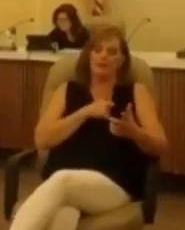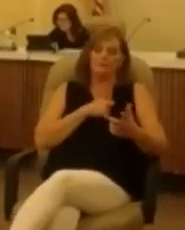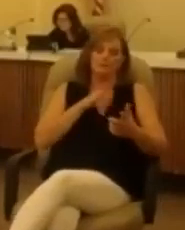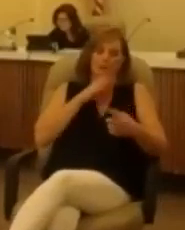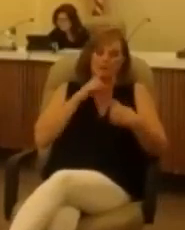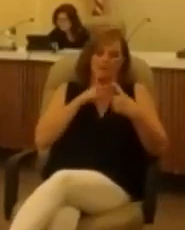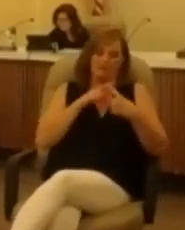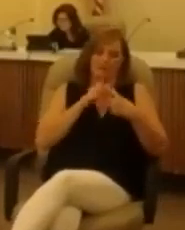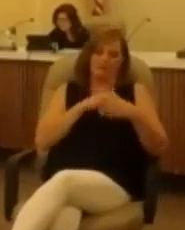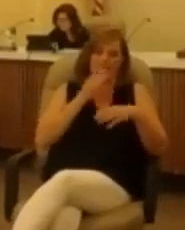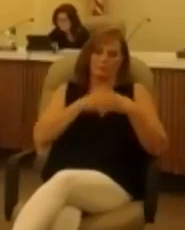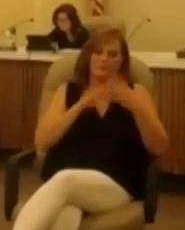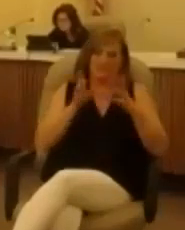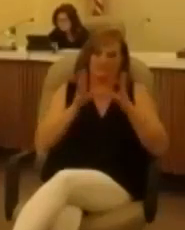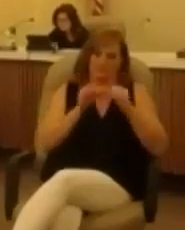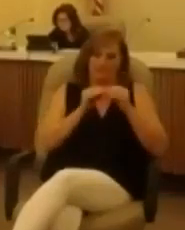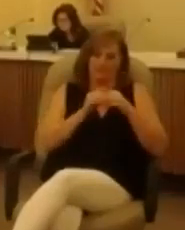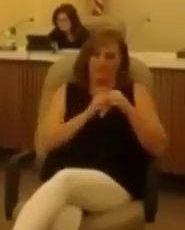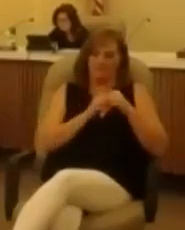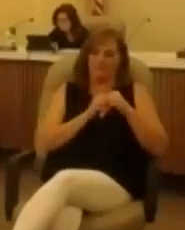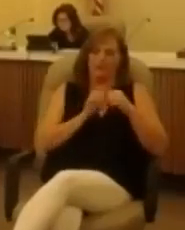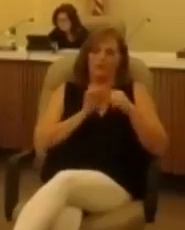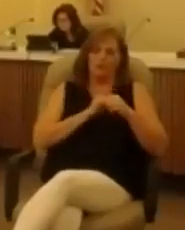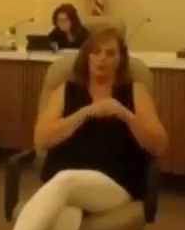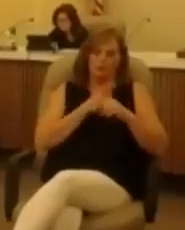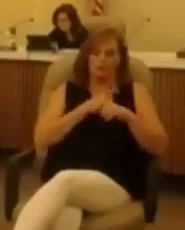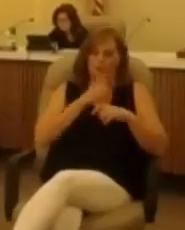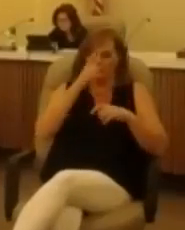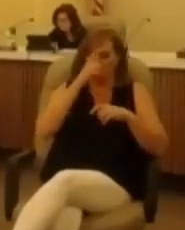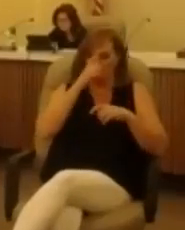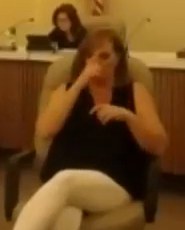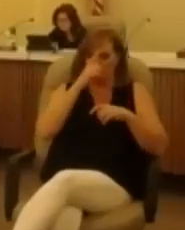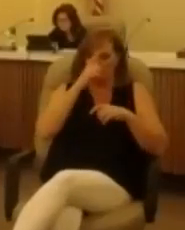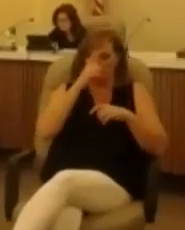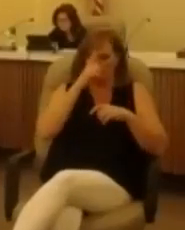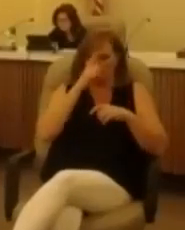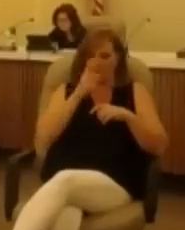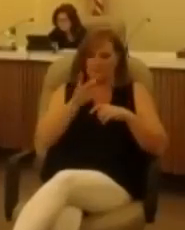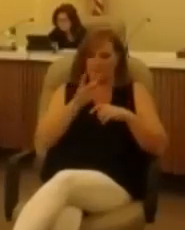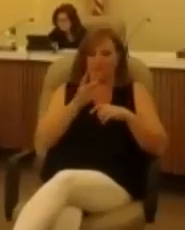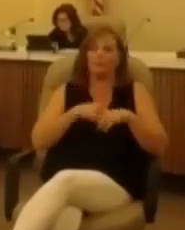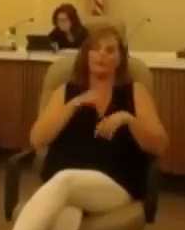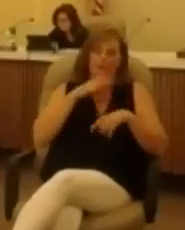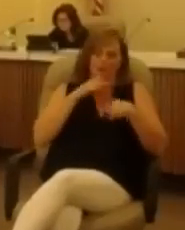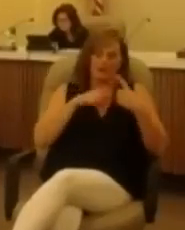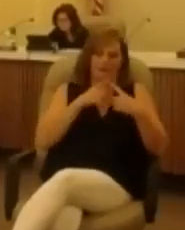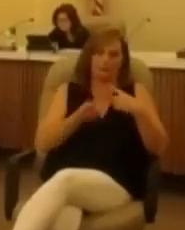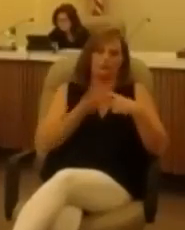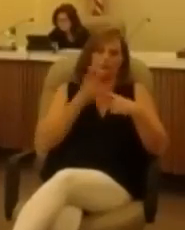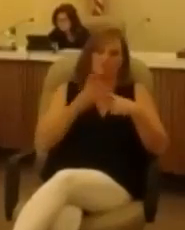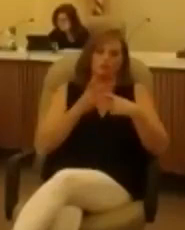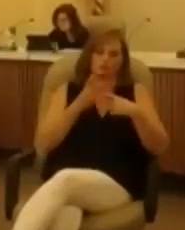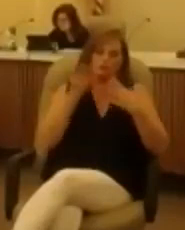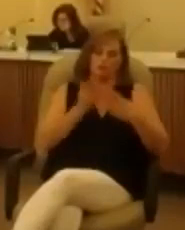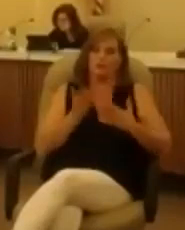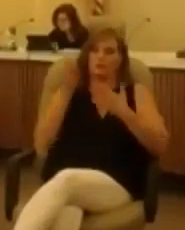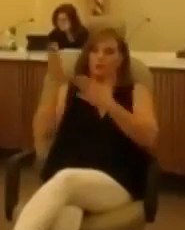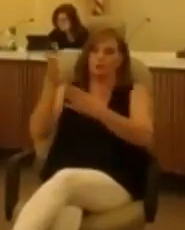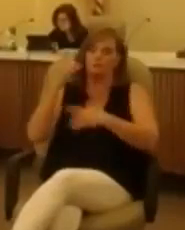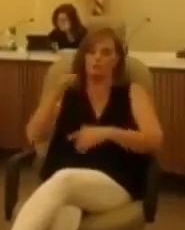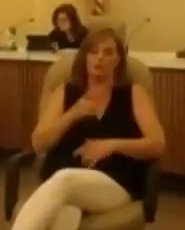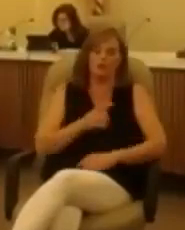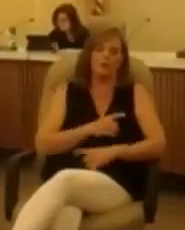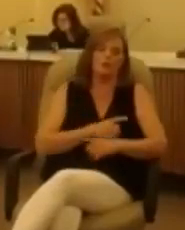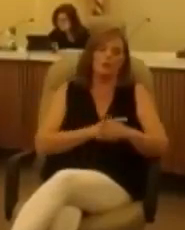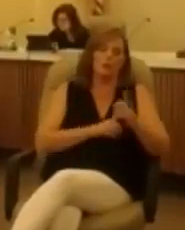meeting. We're going to be looking at two resolutions for